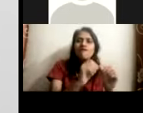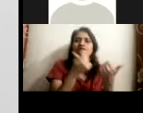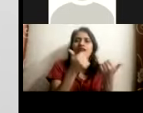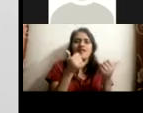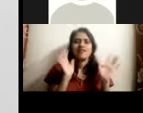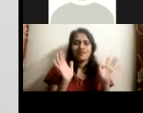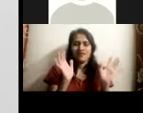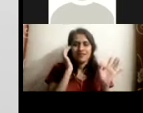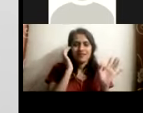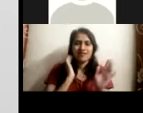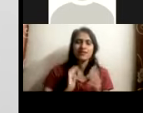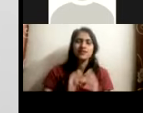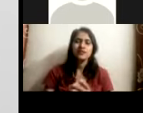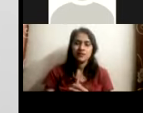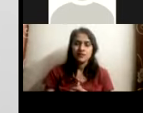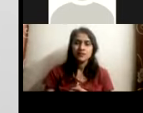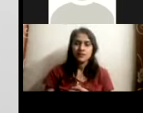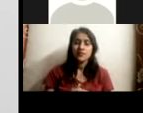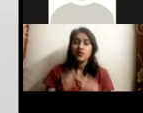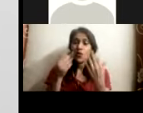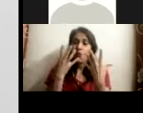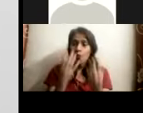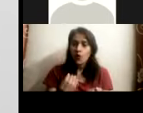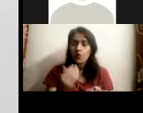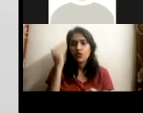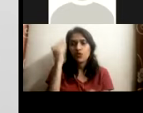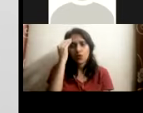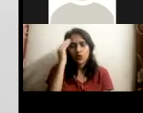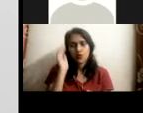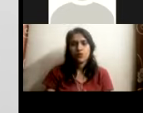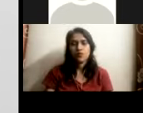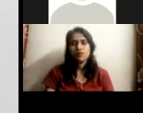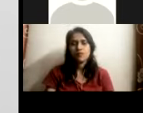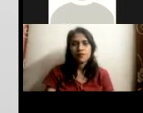that knowledge which you want to get is your ontology.